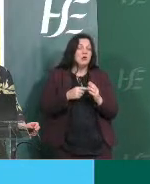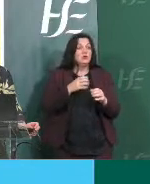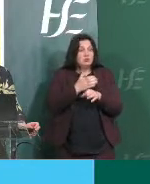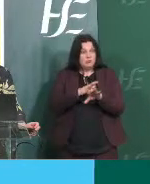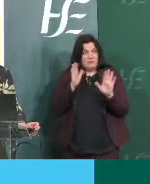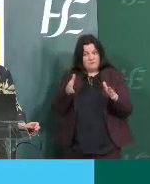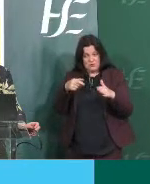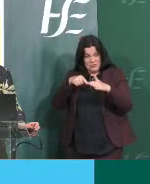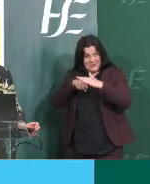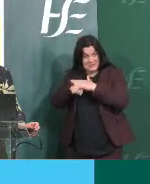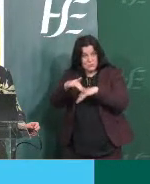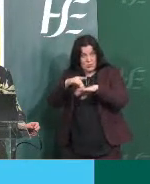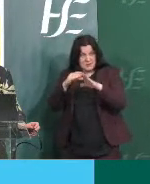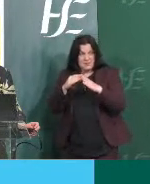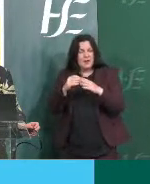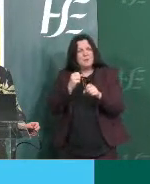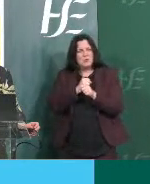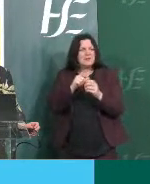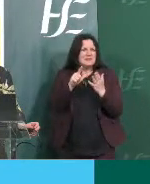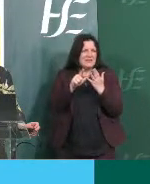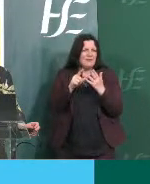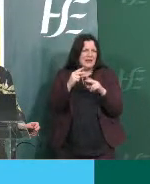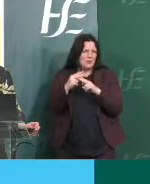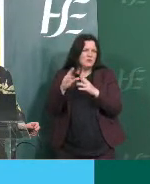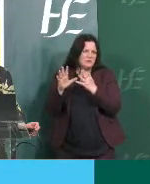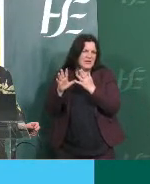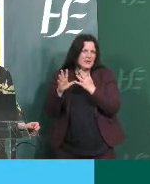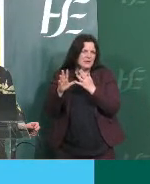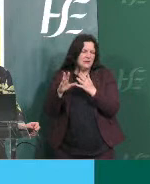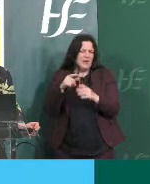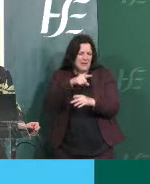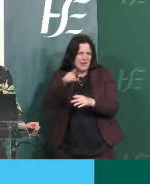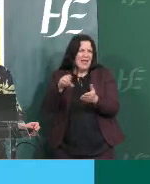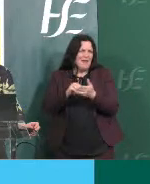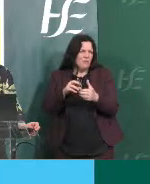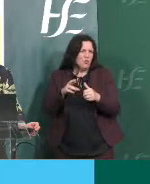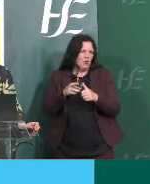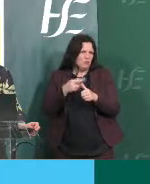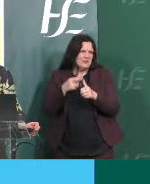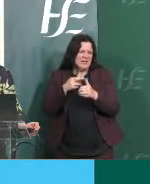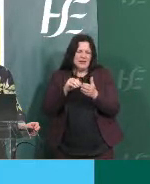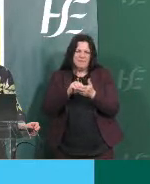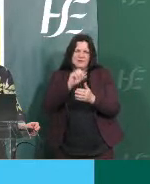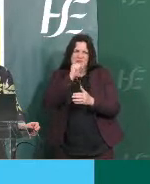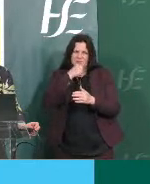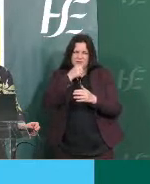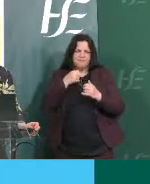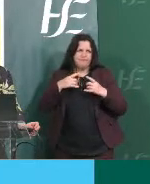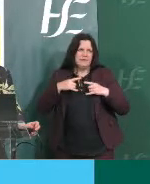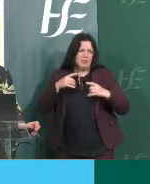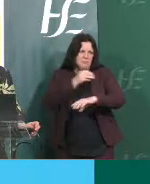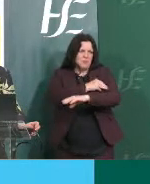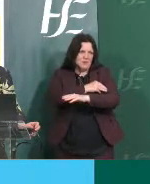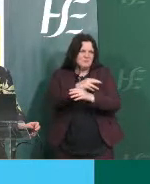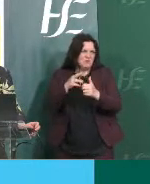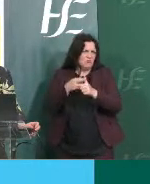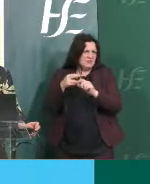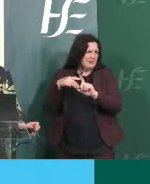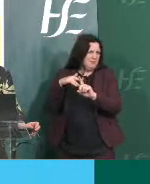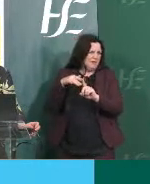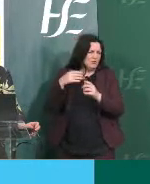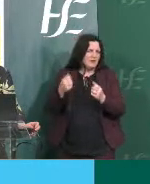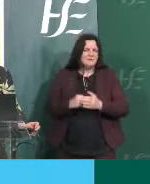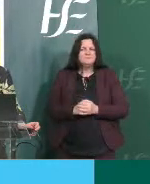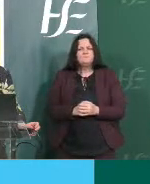admitted to hospital, 7 out of 10 children have chronic health conditions. There is also a rare condition after COVID-19 disease